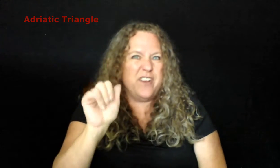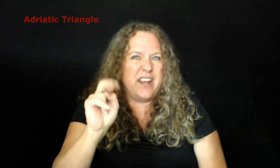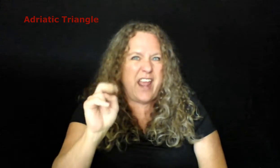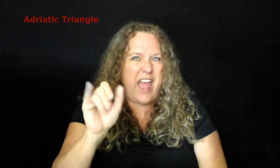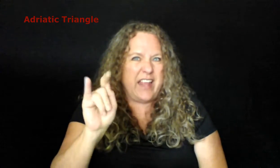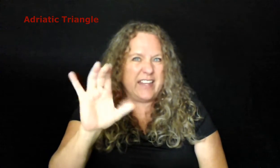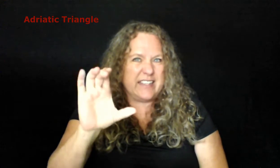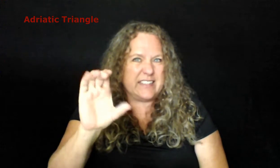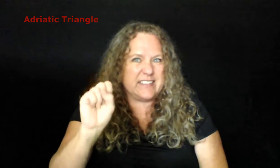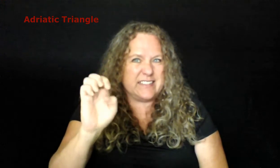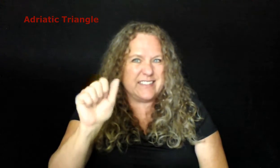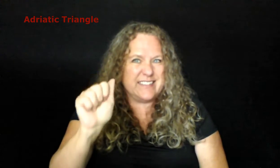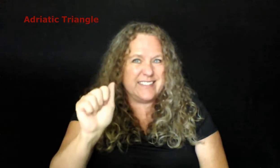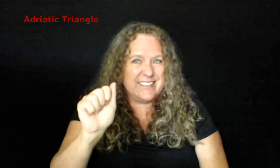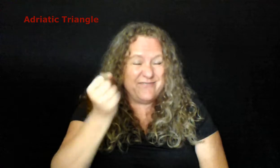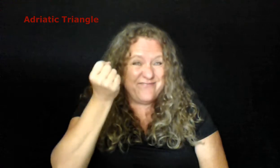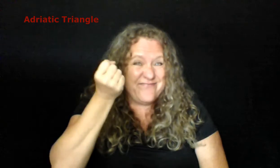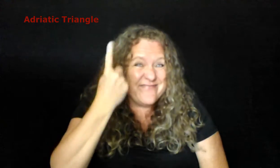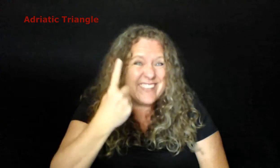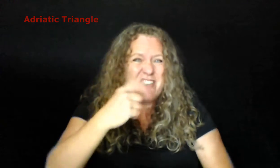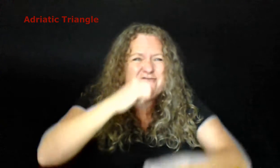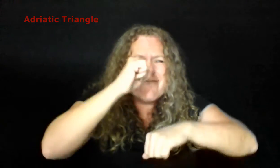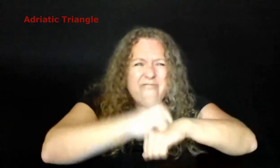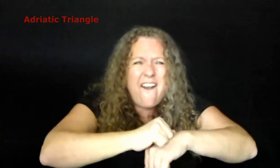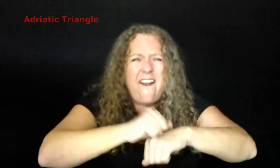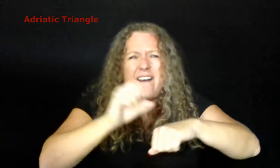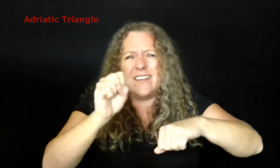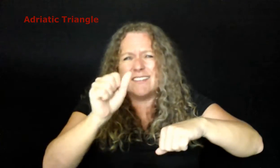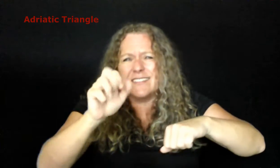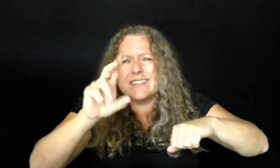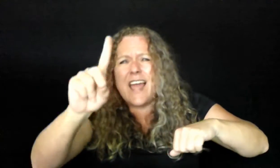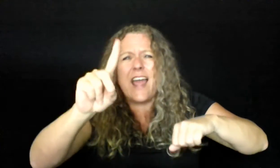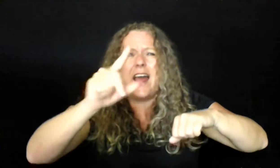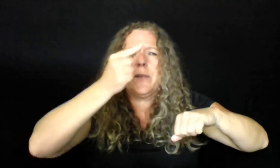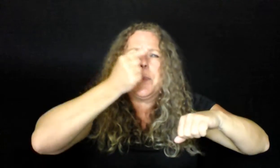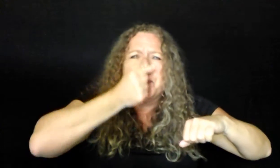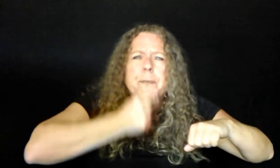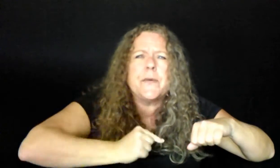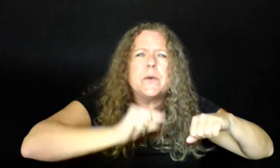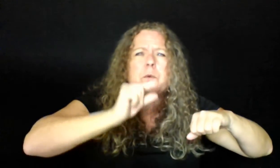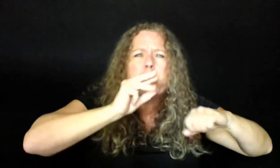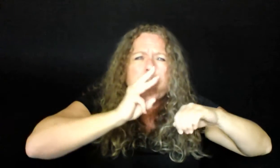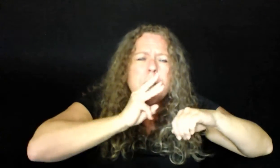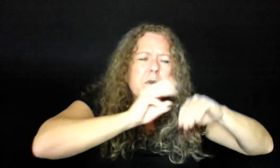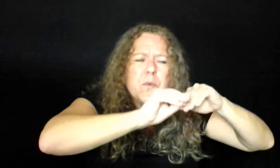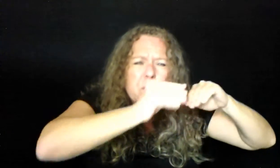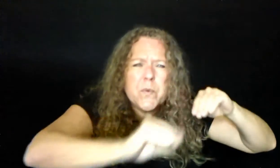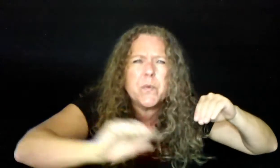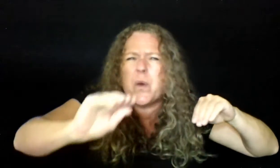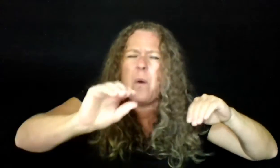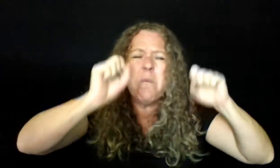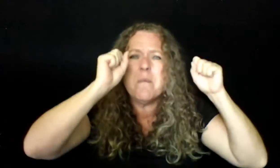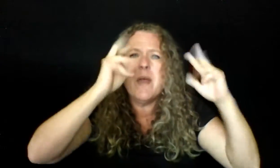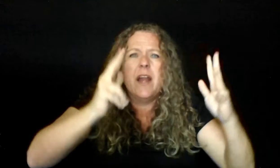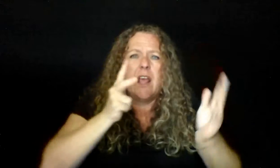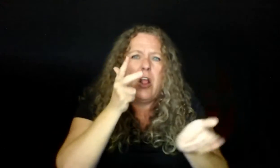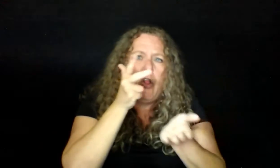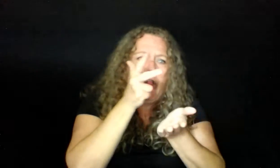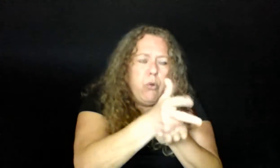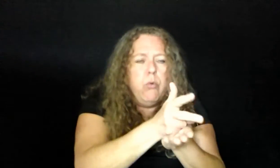and sandbars. There's all kinds of places to run aground and get stuck. All kinds of places for ships to hit rocks and sink. Or